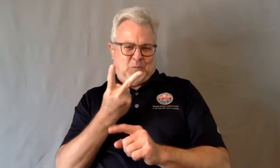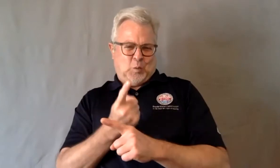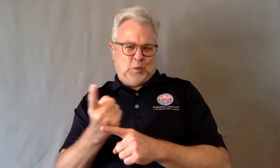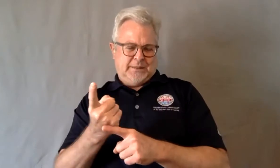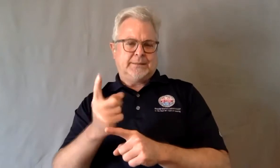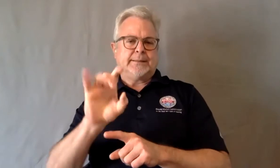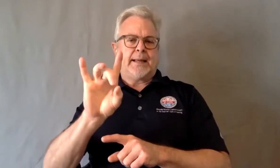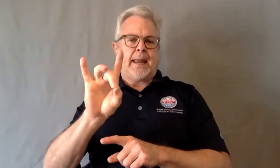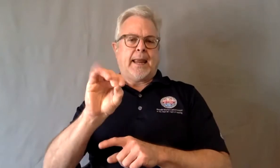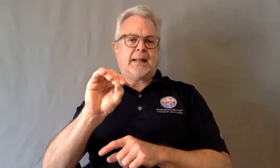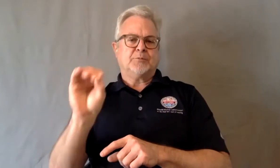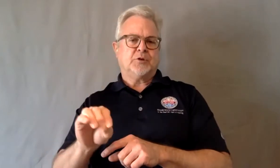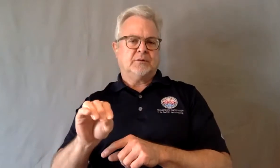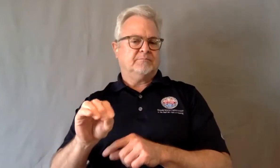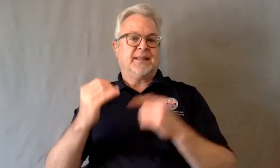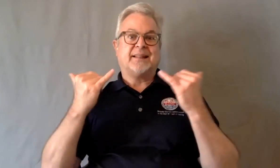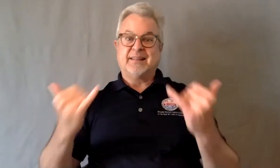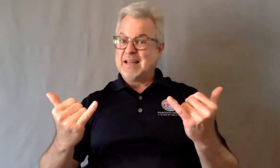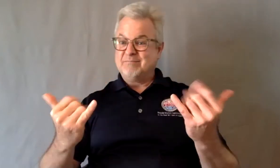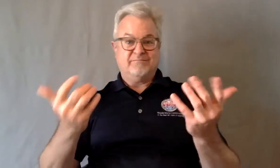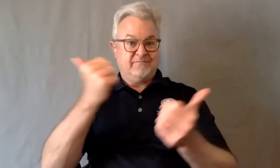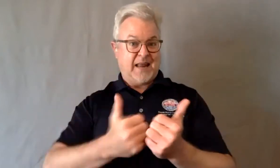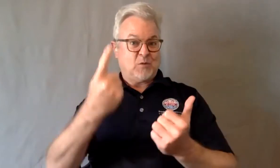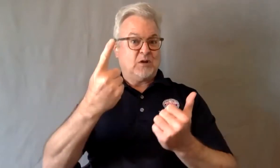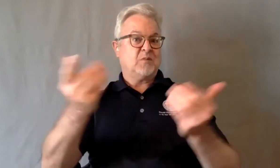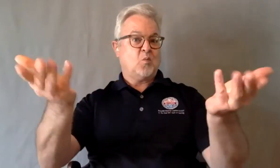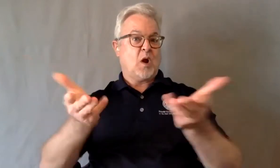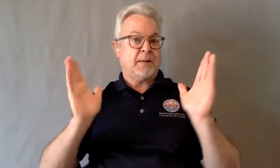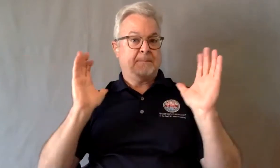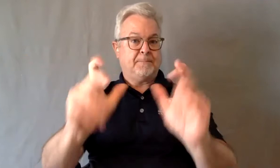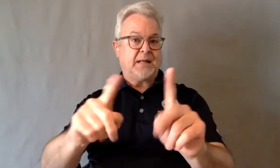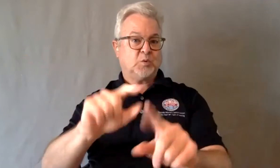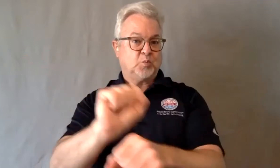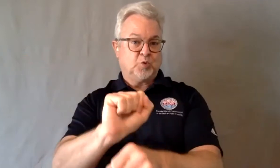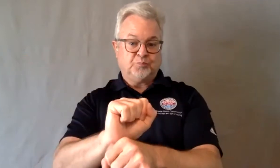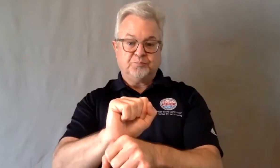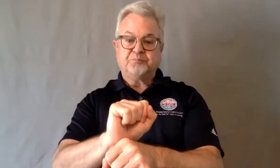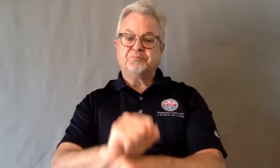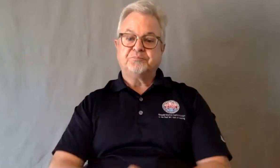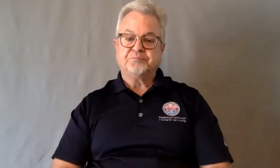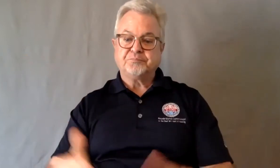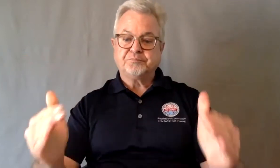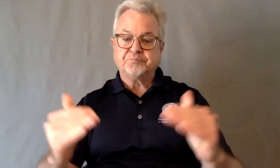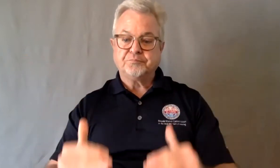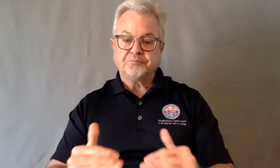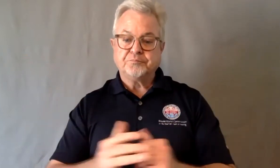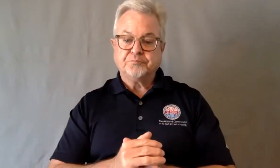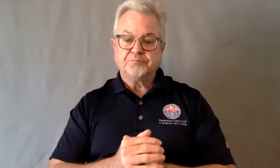Previously, it was to 66%, and then it went up to 80% capacity, and now all are welcome back to work.